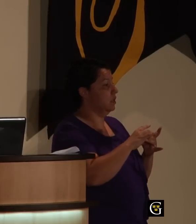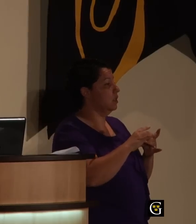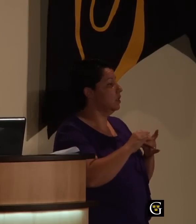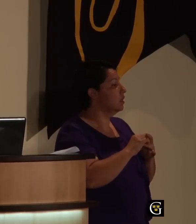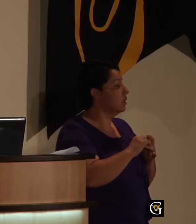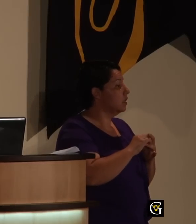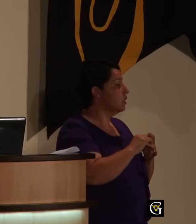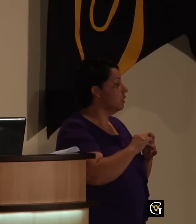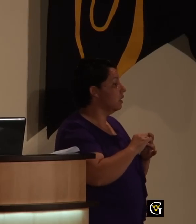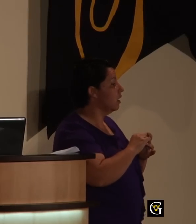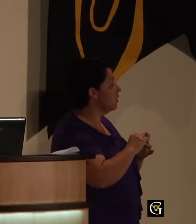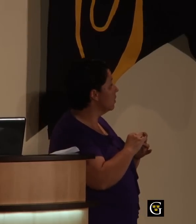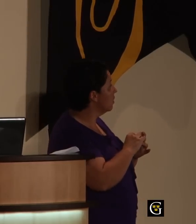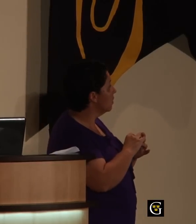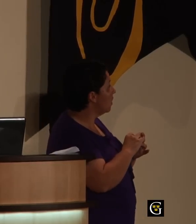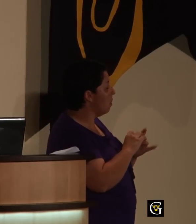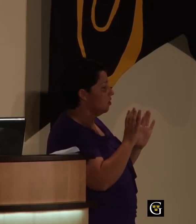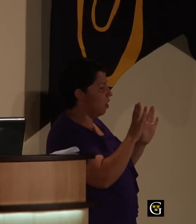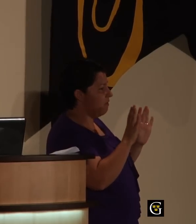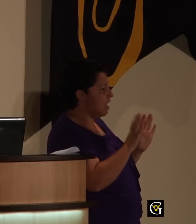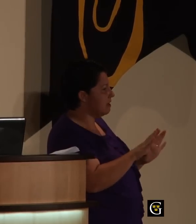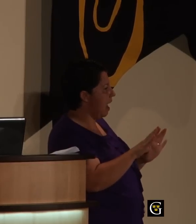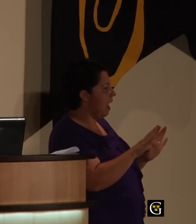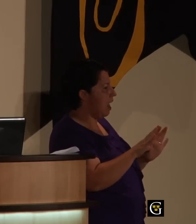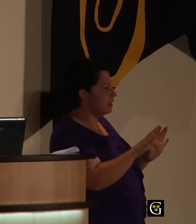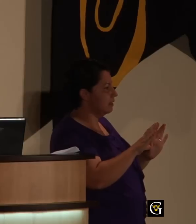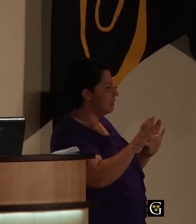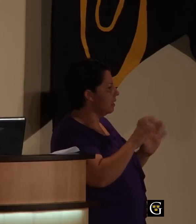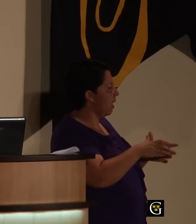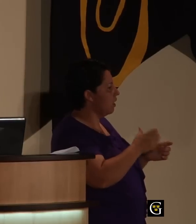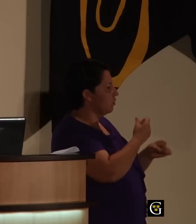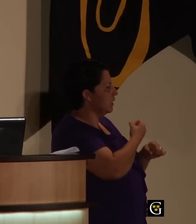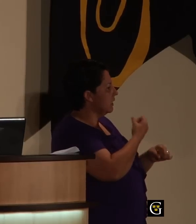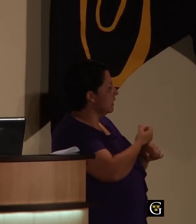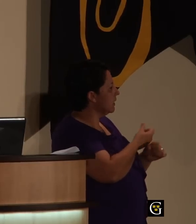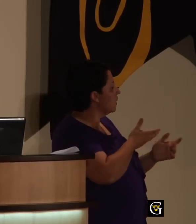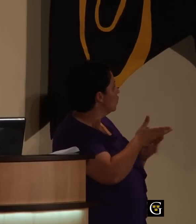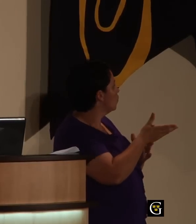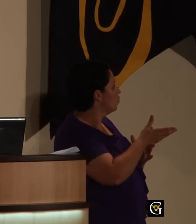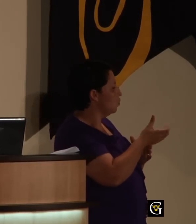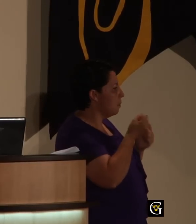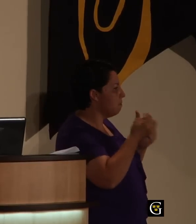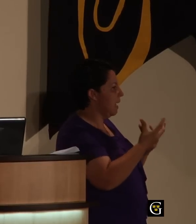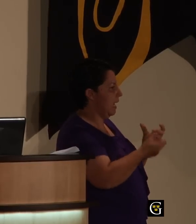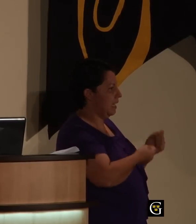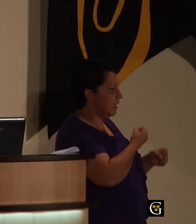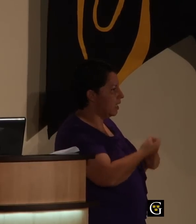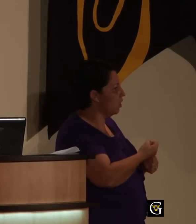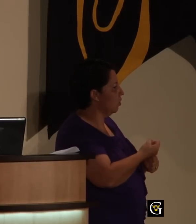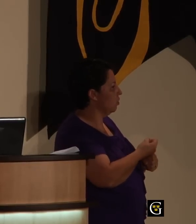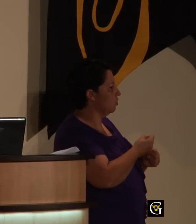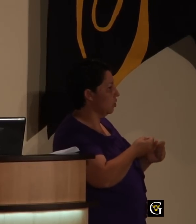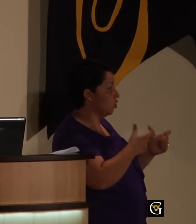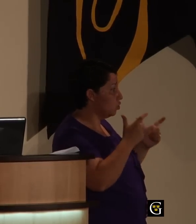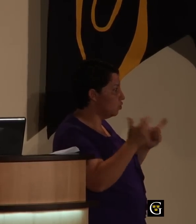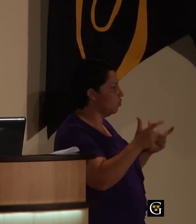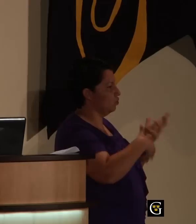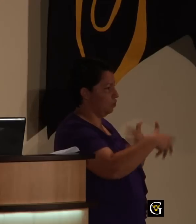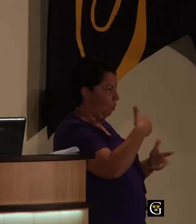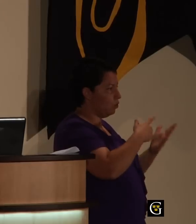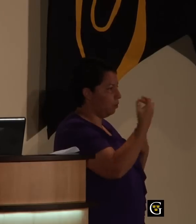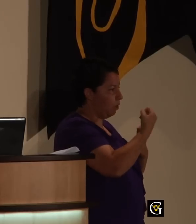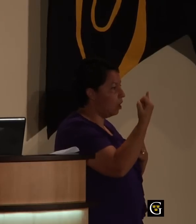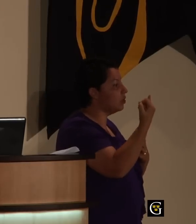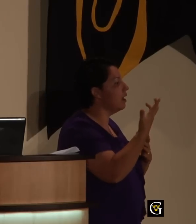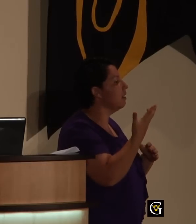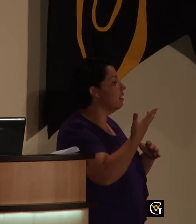he had this fantastic database of statistics compiled over decades. There's this huge sociological project. They call up